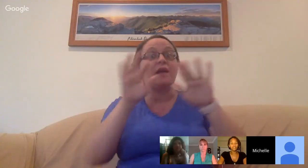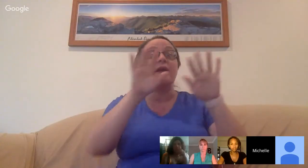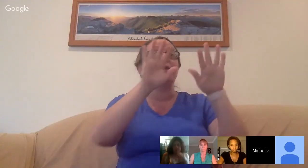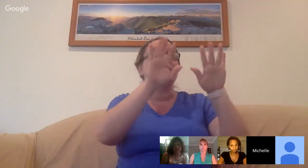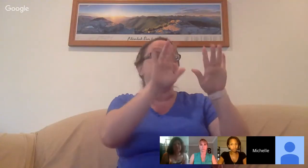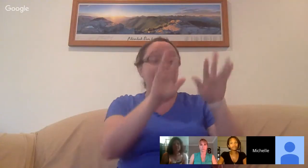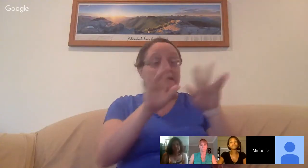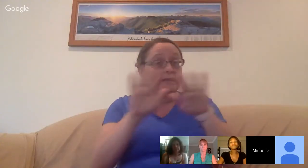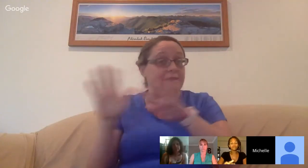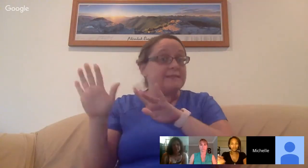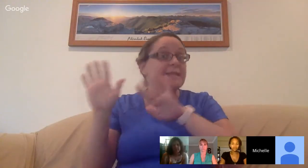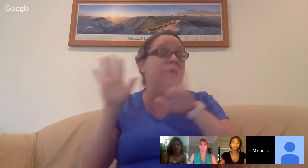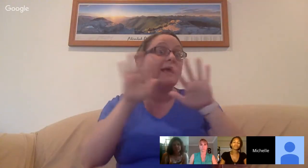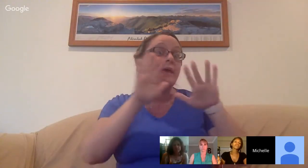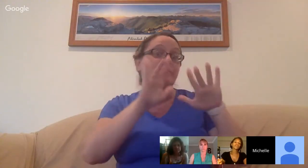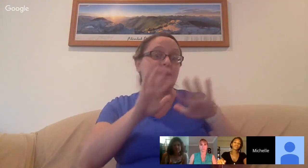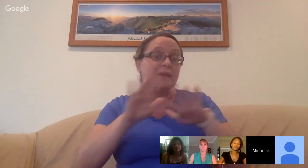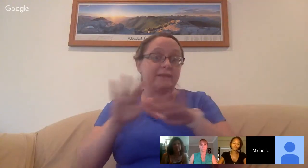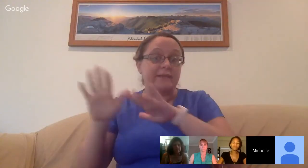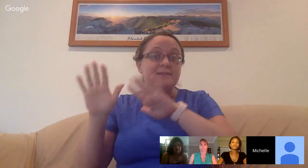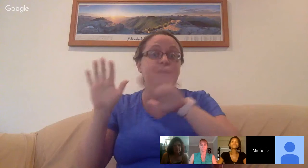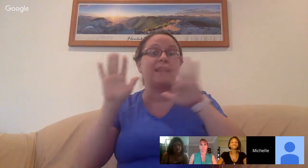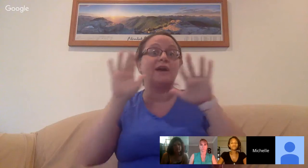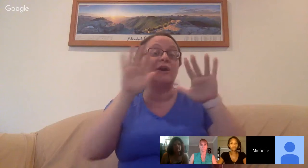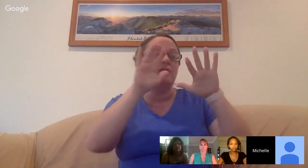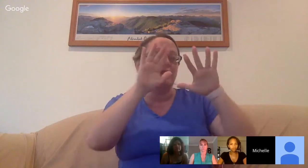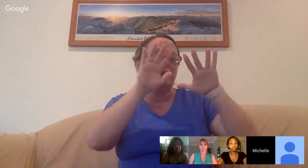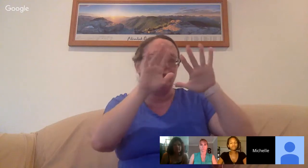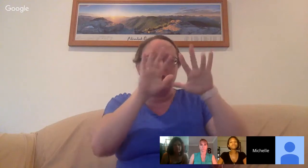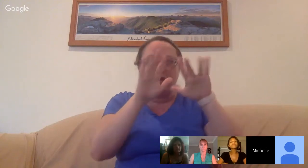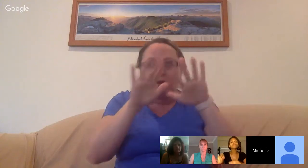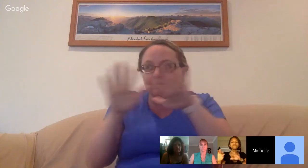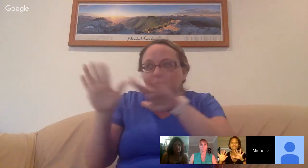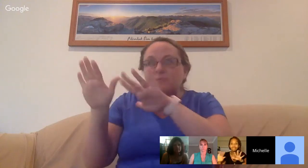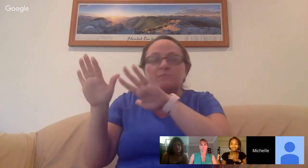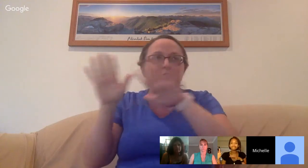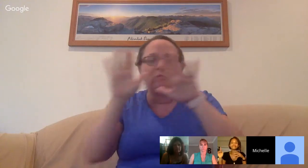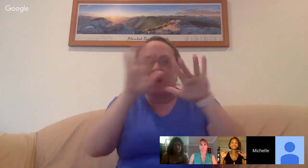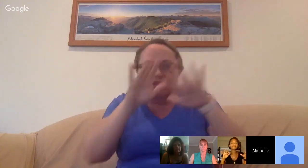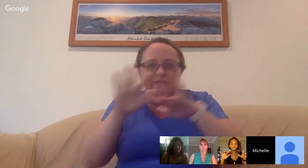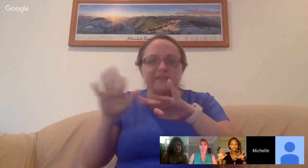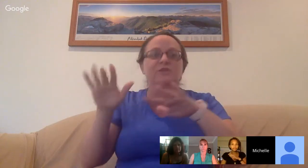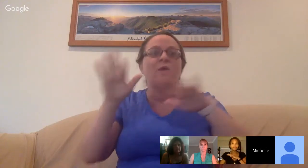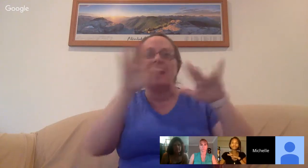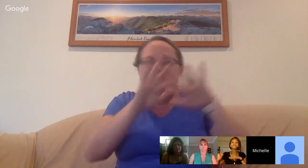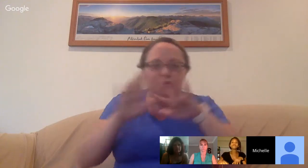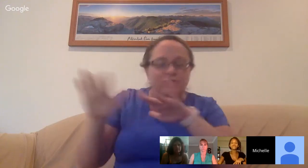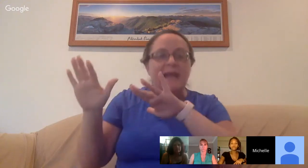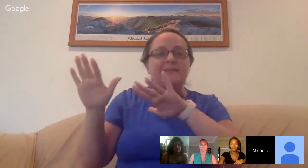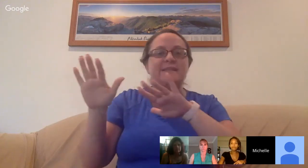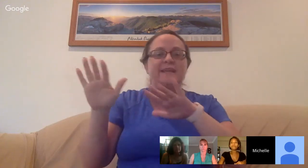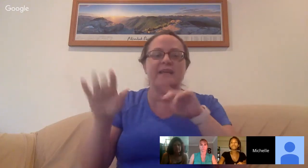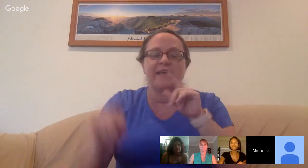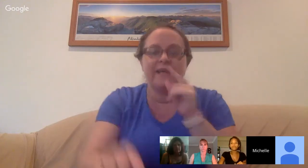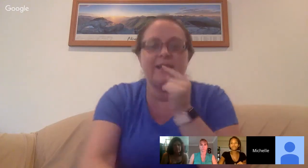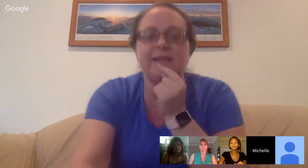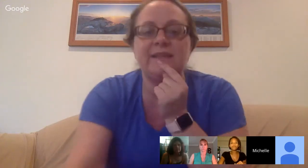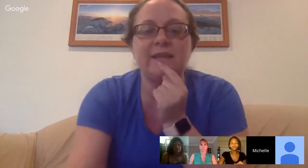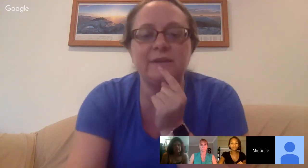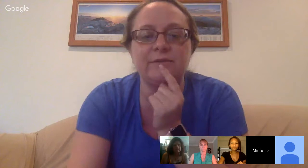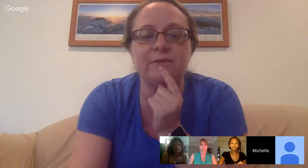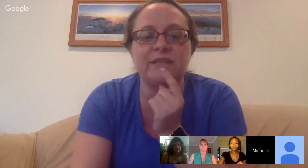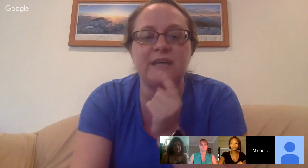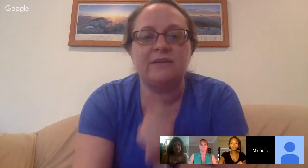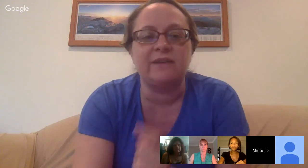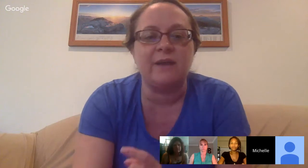like taking things in, working things out, you know, watching things go on, interacting. And I think I